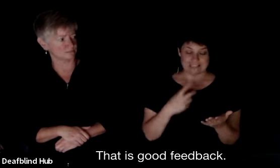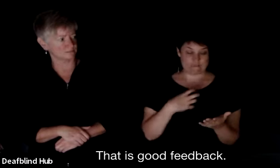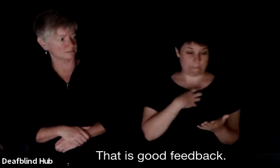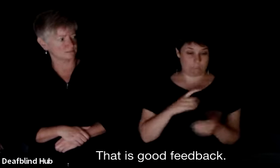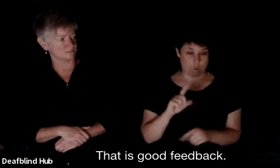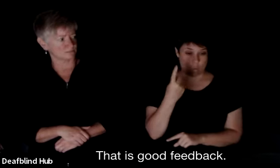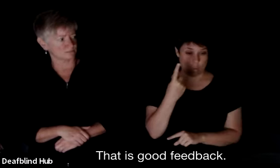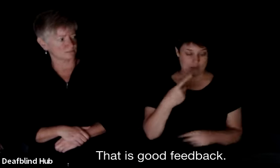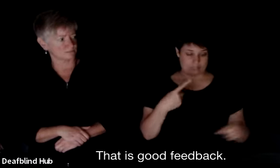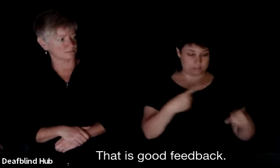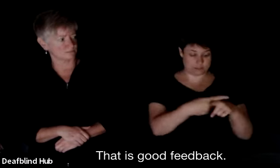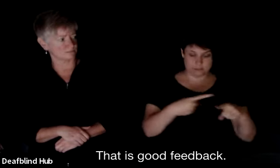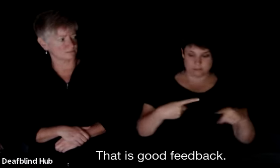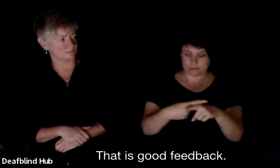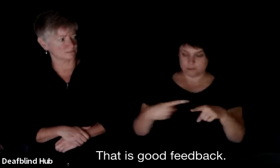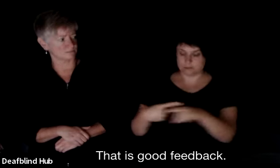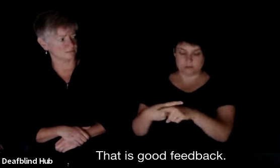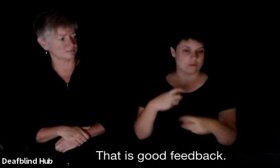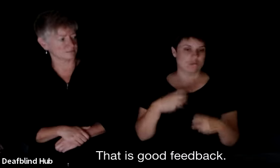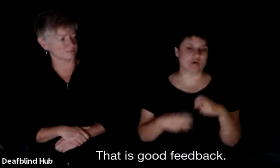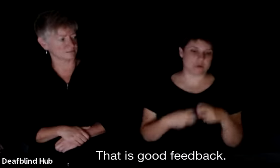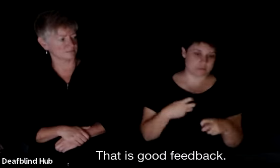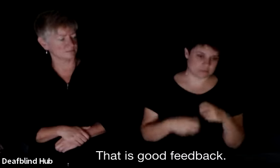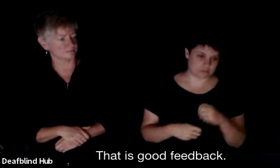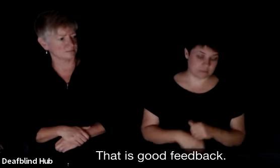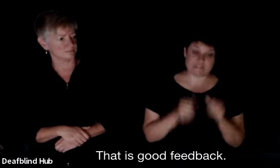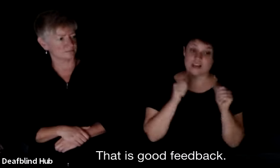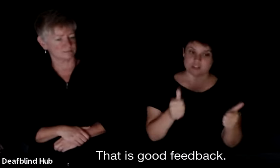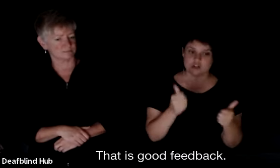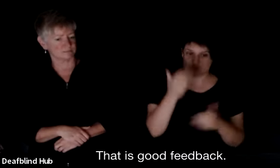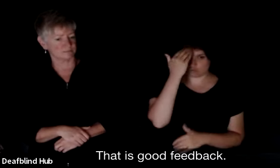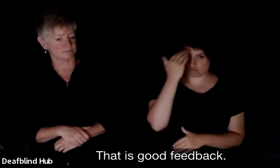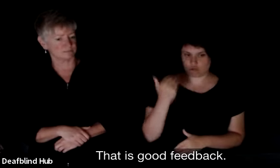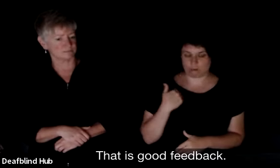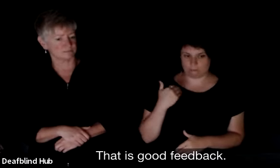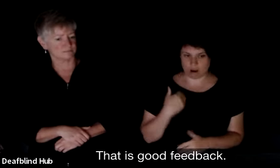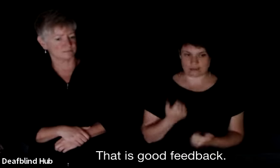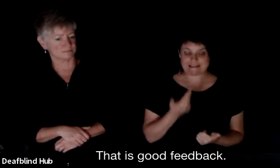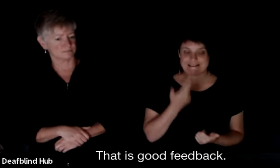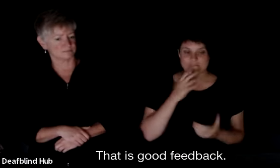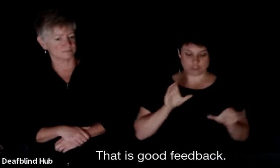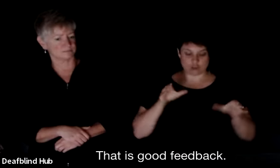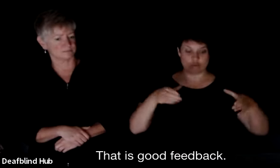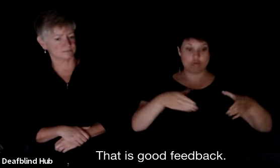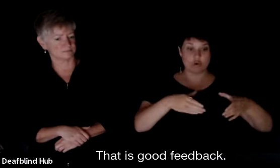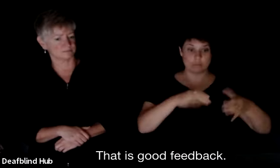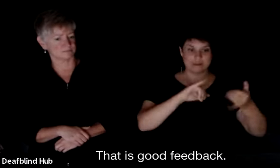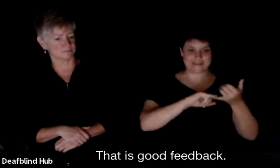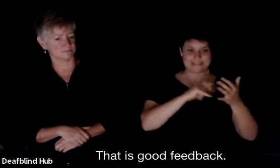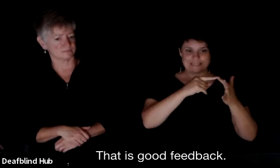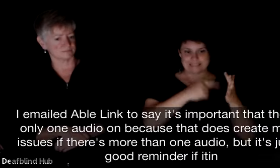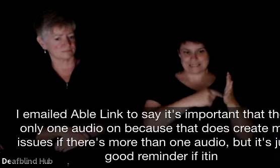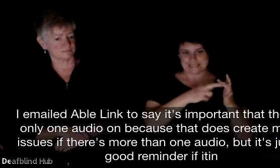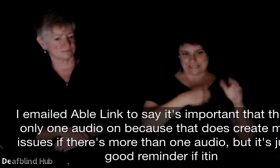there's more than one audio, but it's just a good reminder if it's a group setting. Also